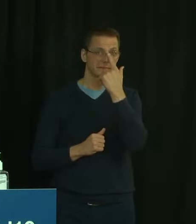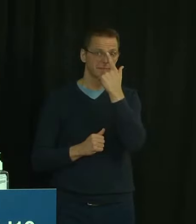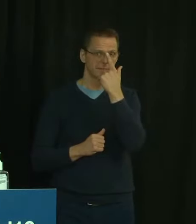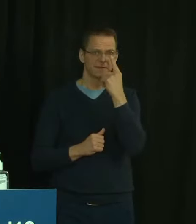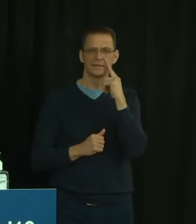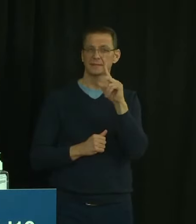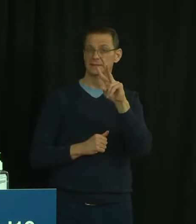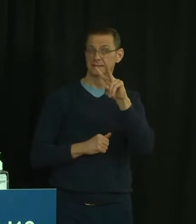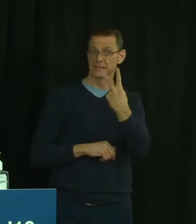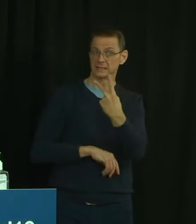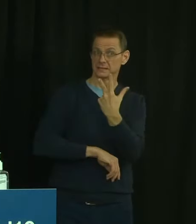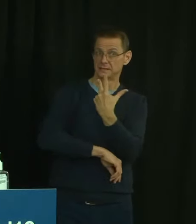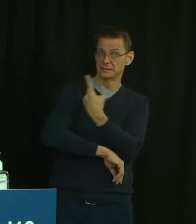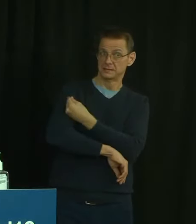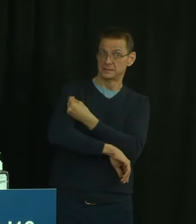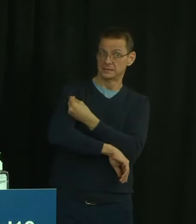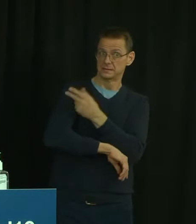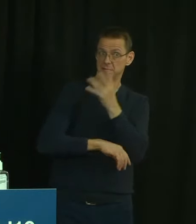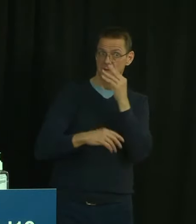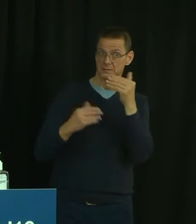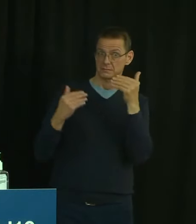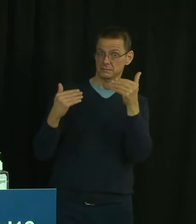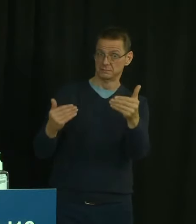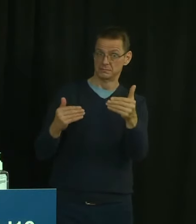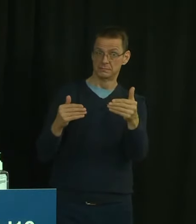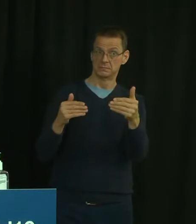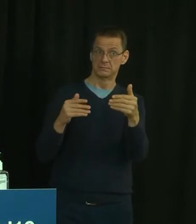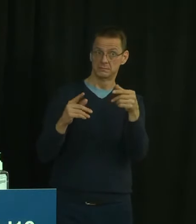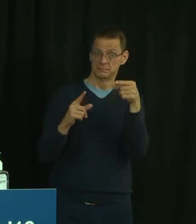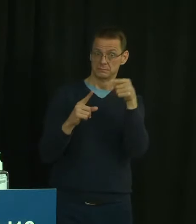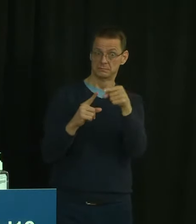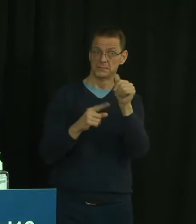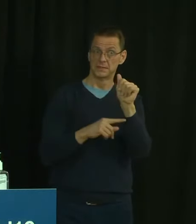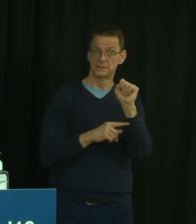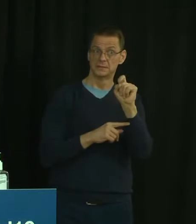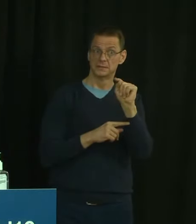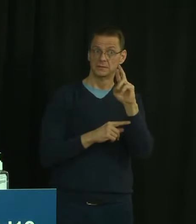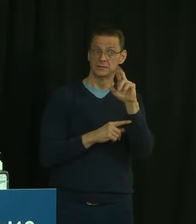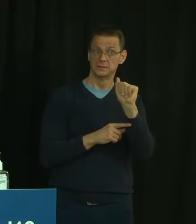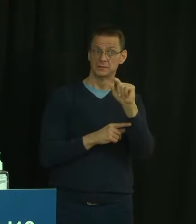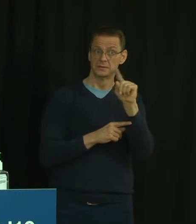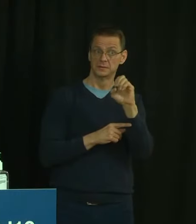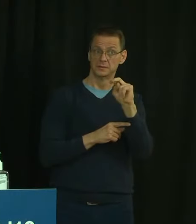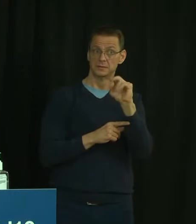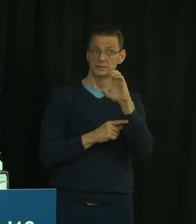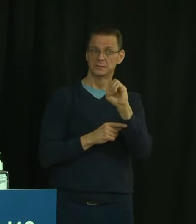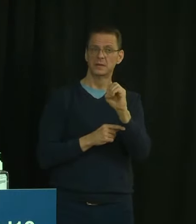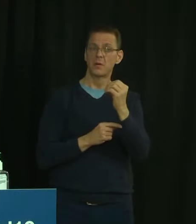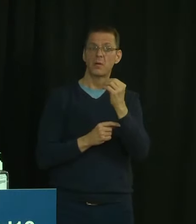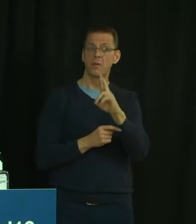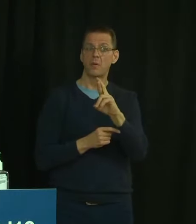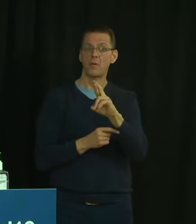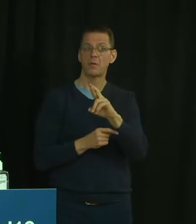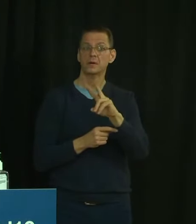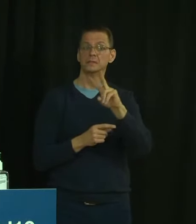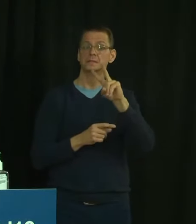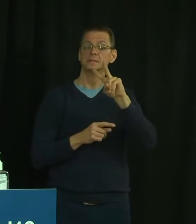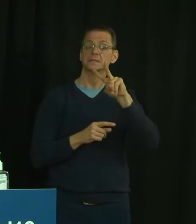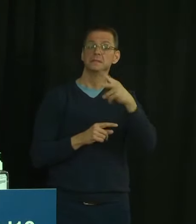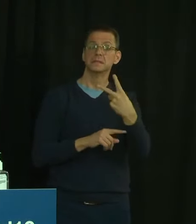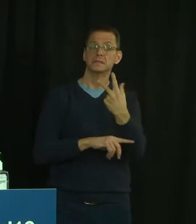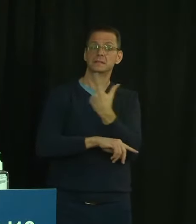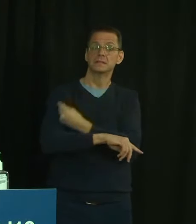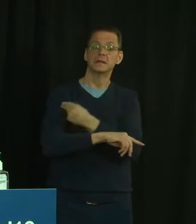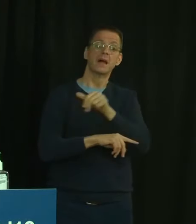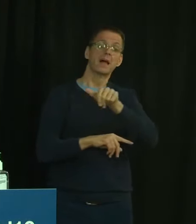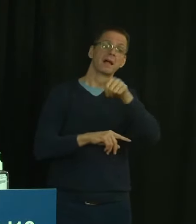of AstraZeneca, or could those who have already received a first dose get a second dose from a different manufacturer? Because